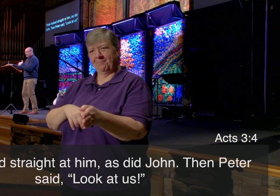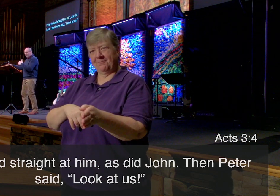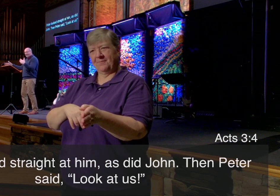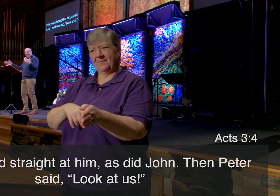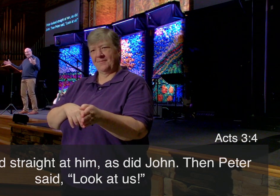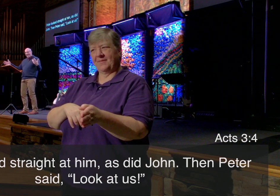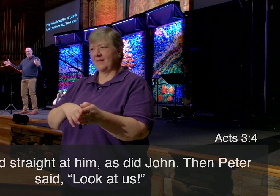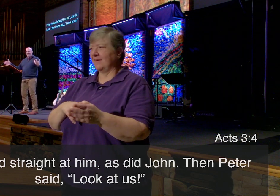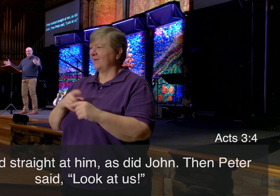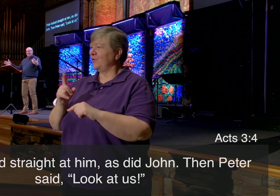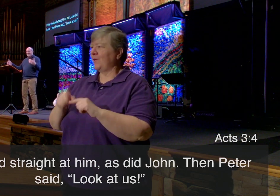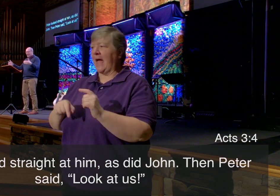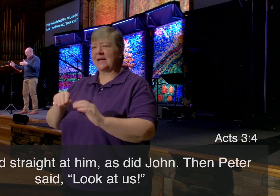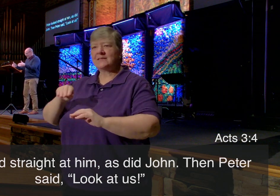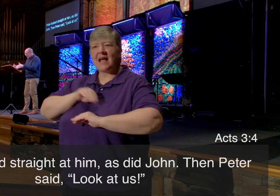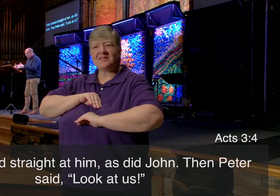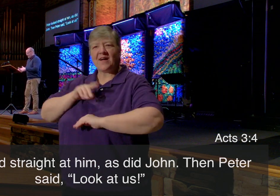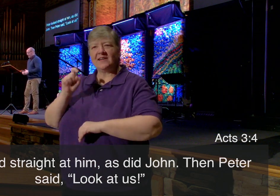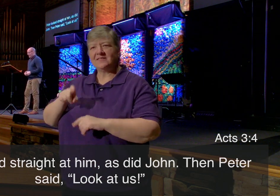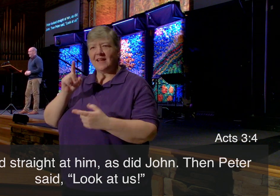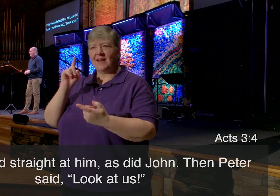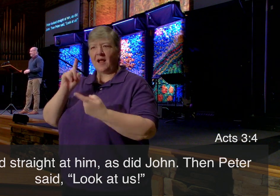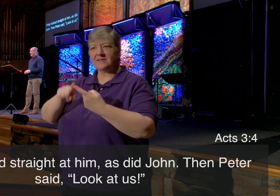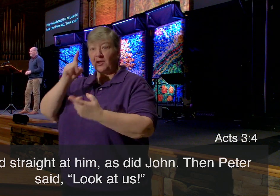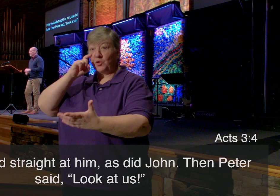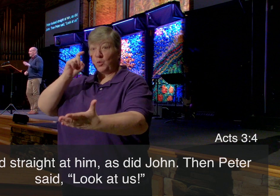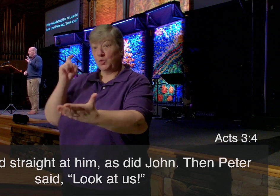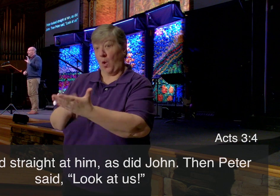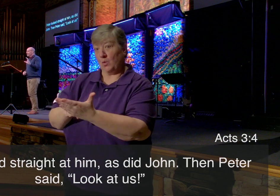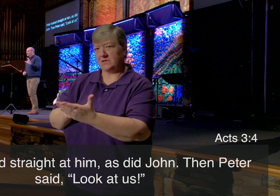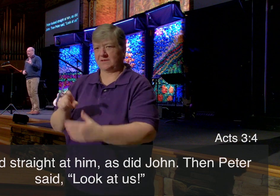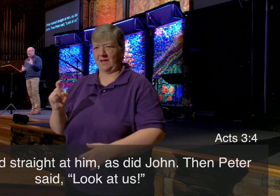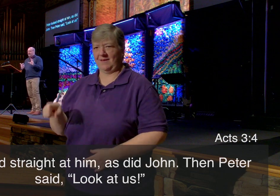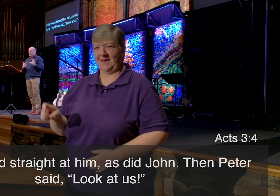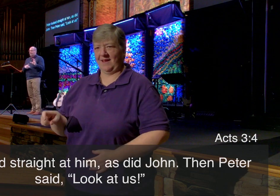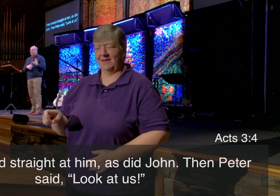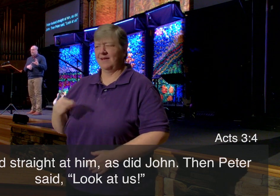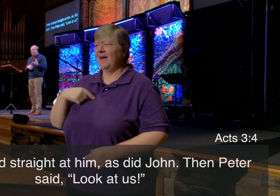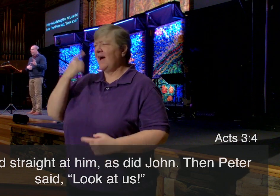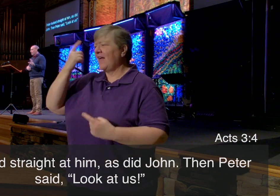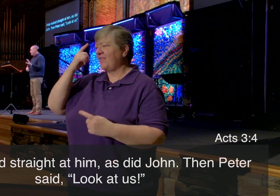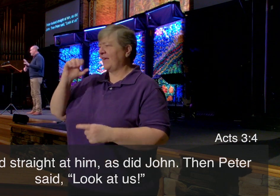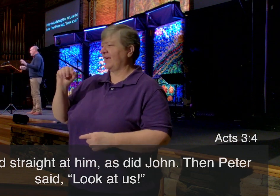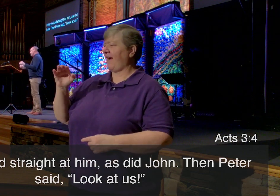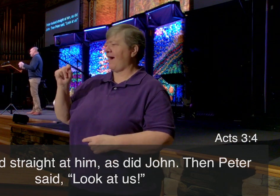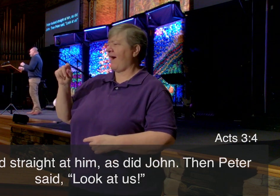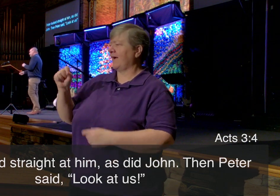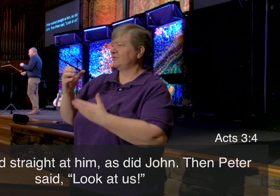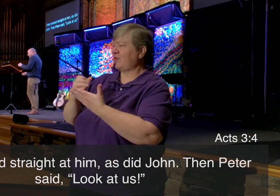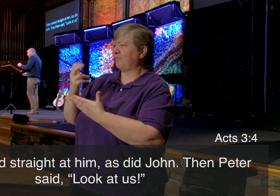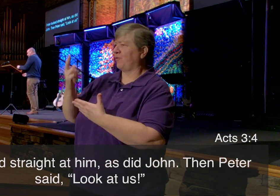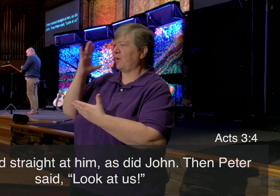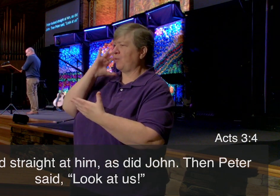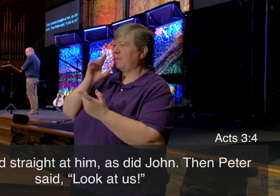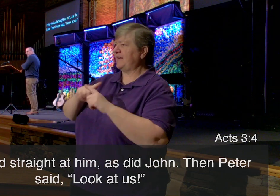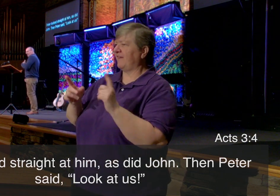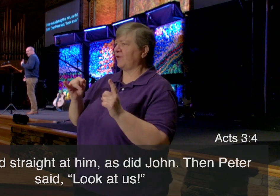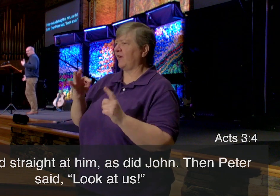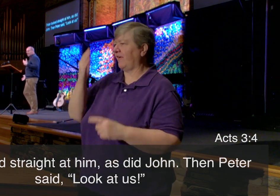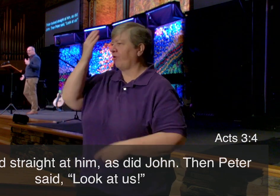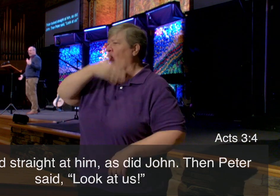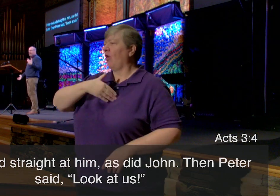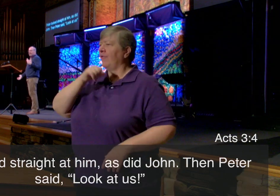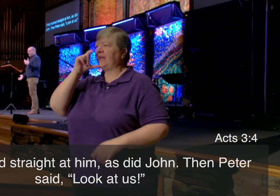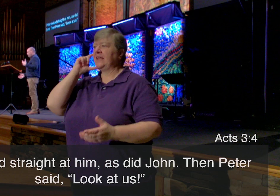Okay. You can't meet a need until you notice the need. I think of how different Acts chapter 3 would be if they did